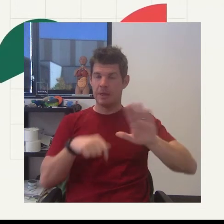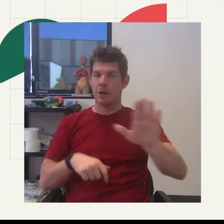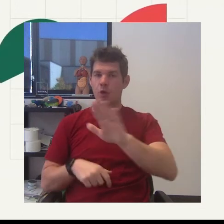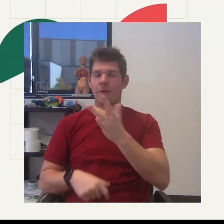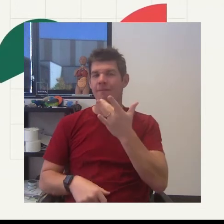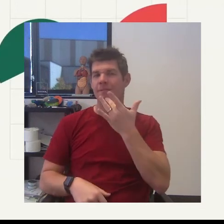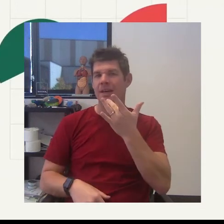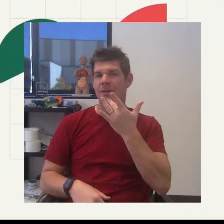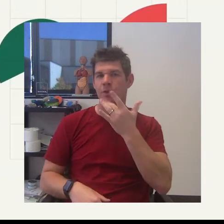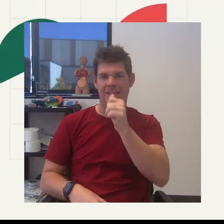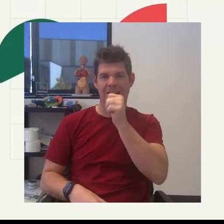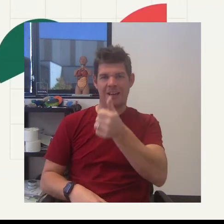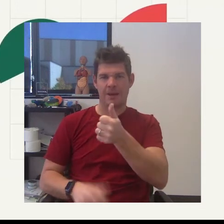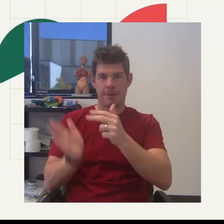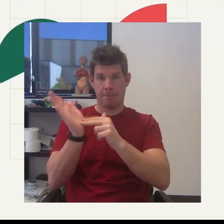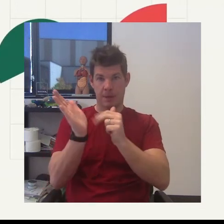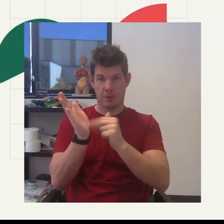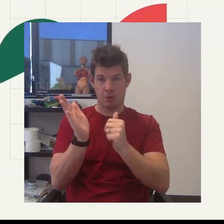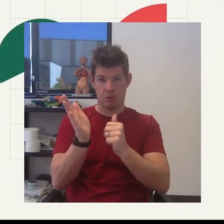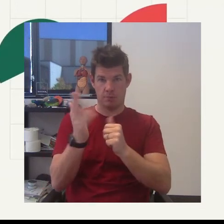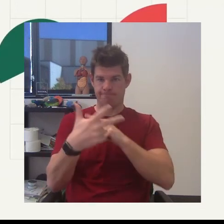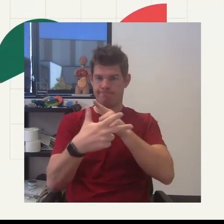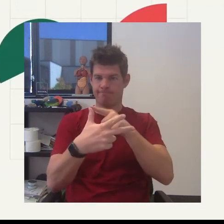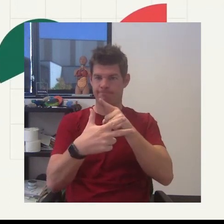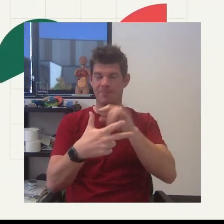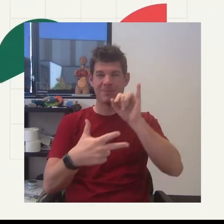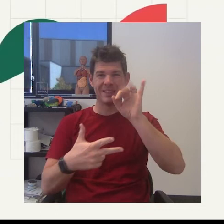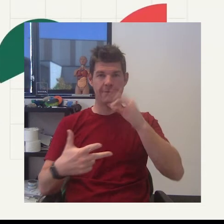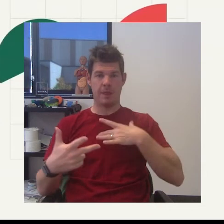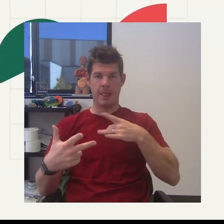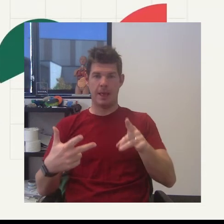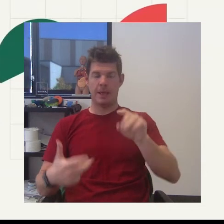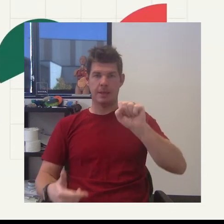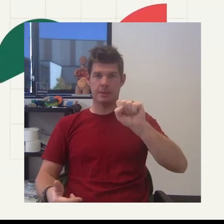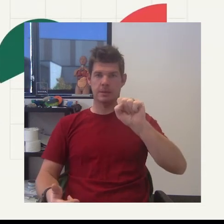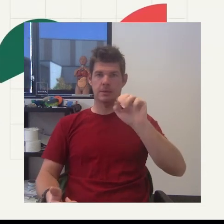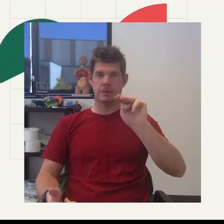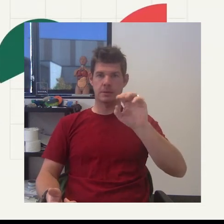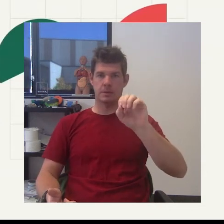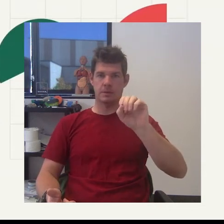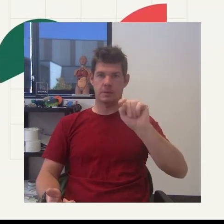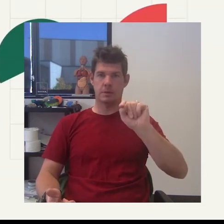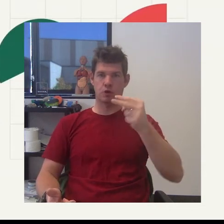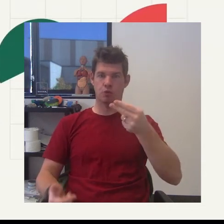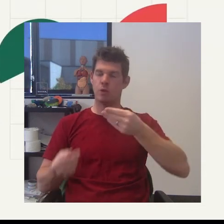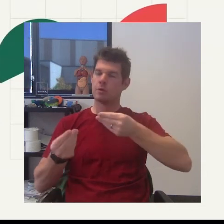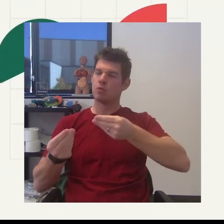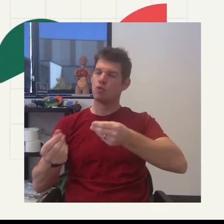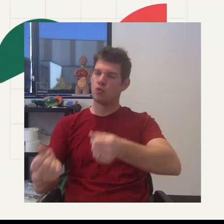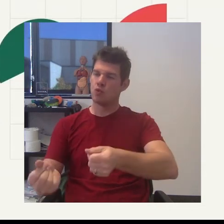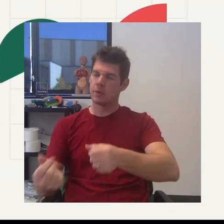like or don't like. So if you like smooth peanut butter, if you